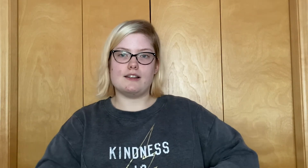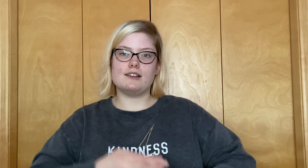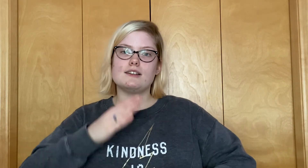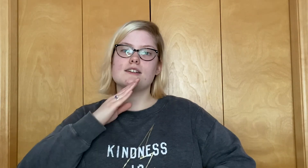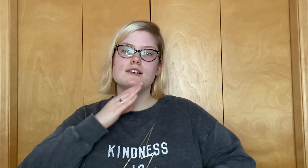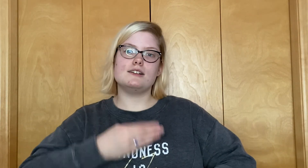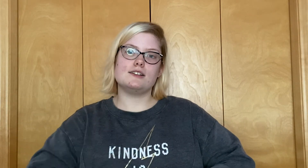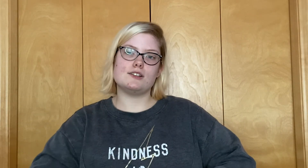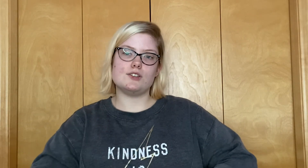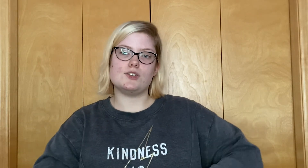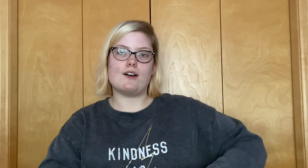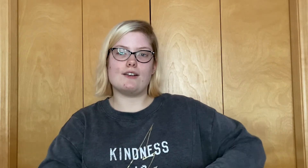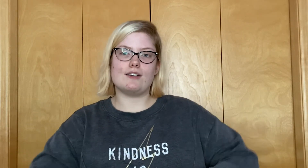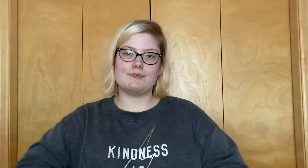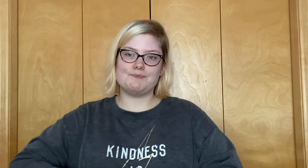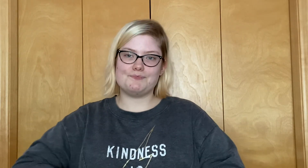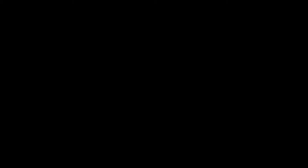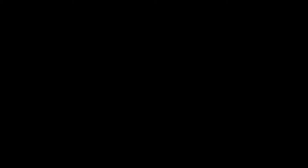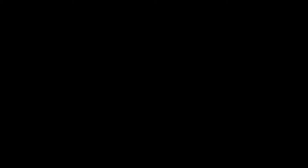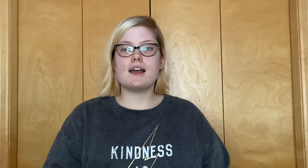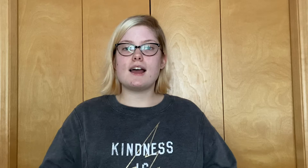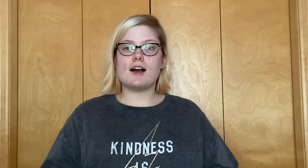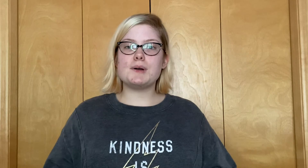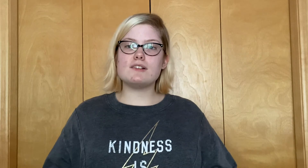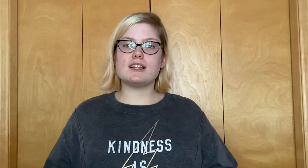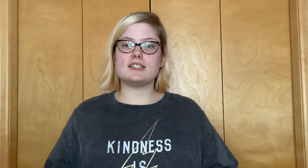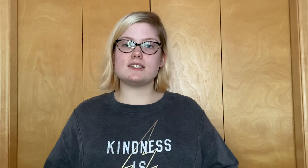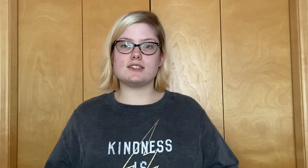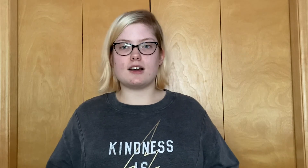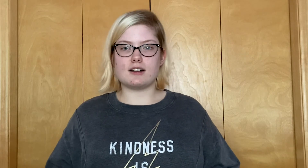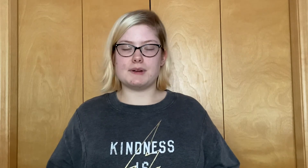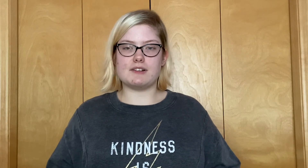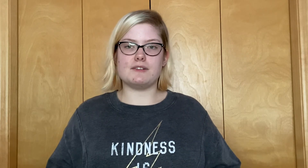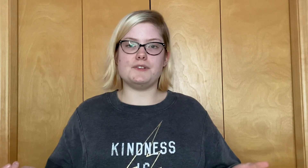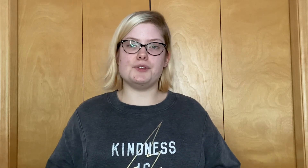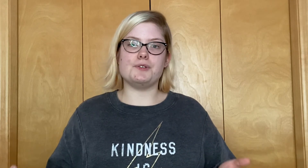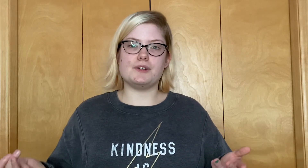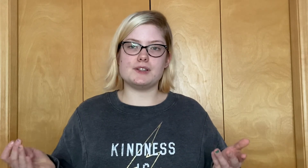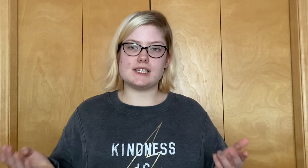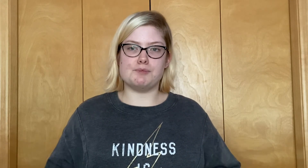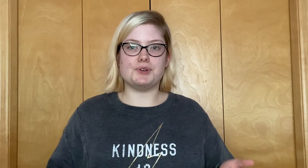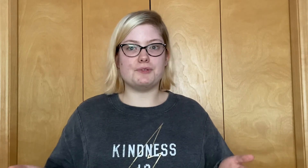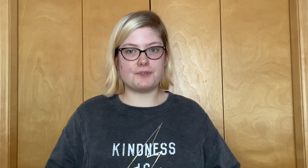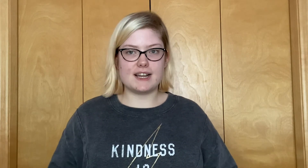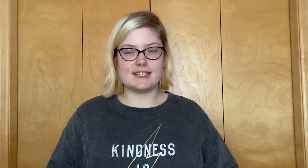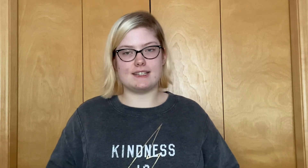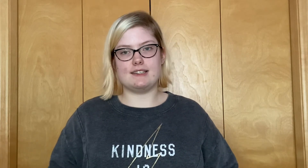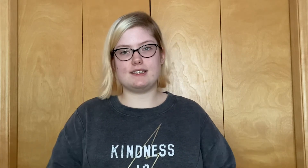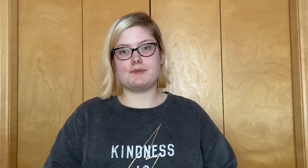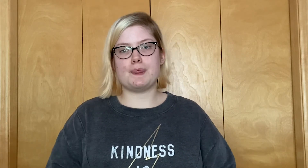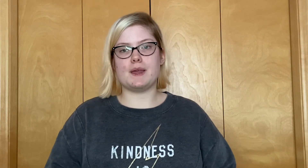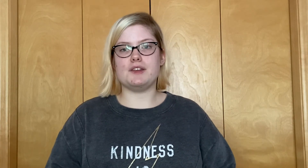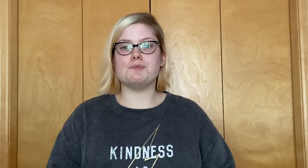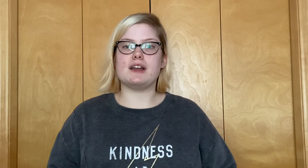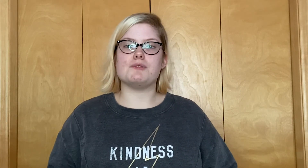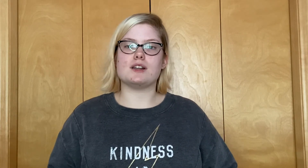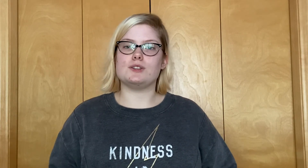son, daughter. How about let's talk about a few simple phrases that you might want to learn